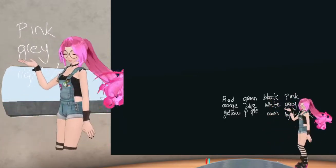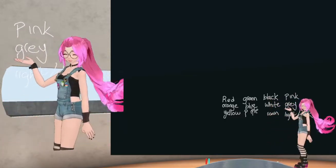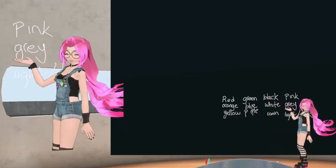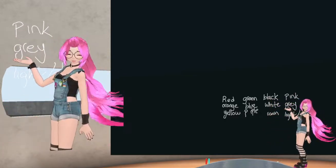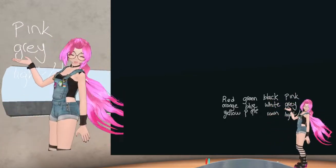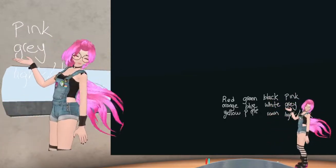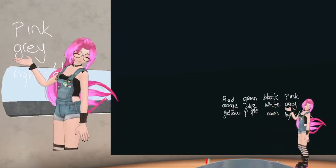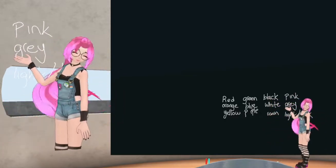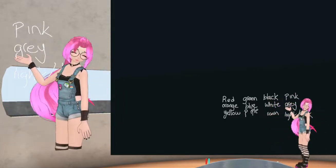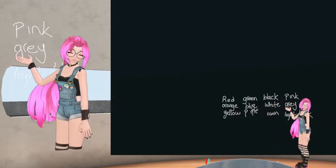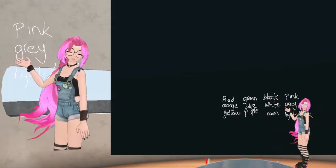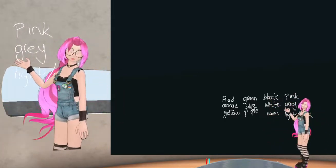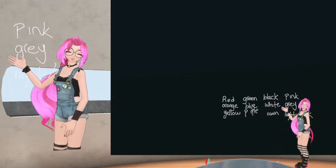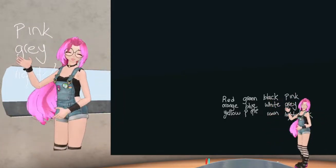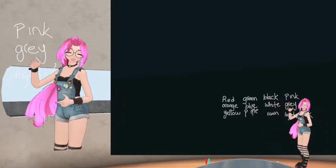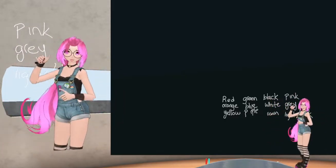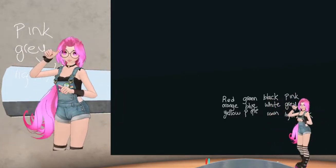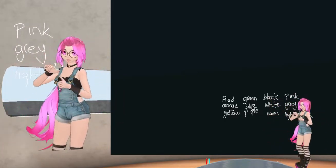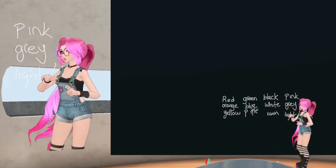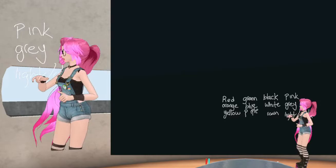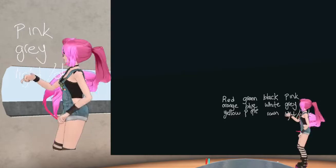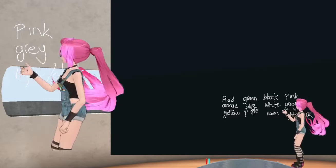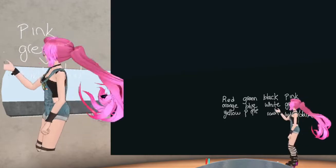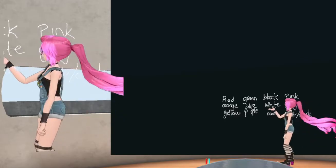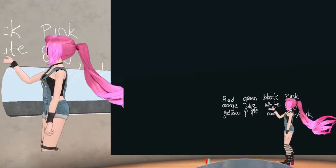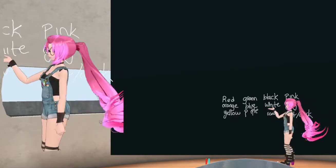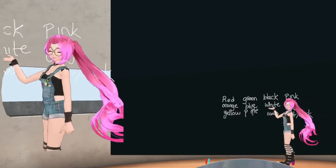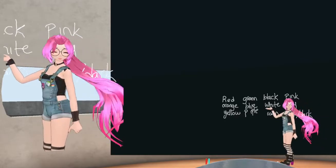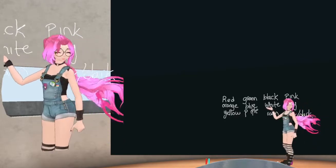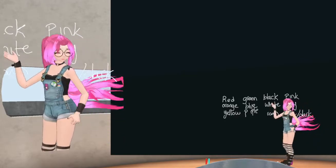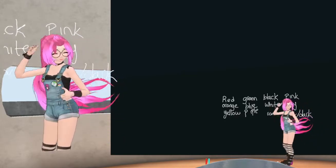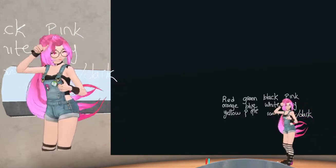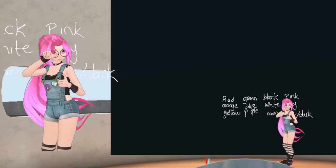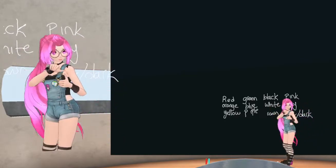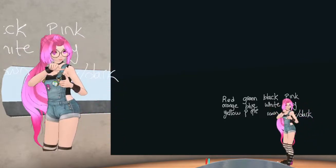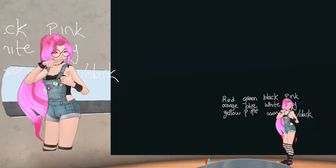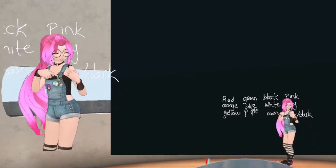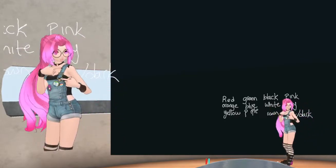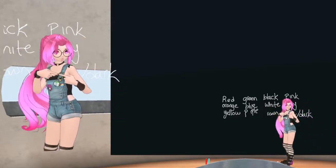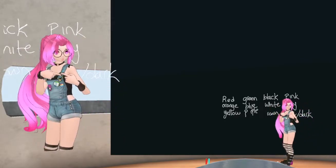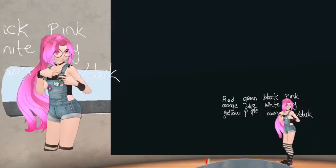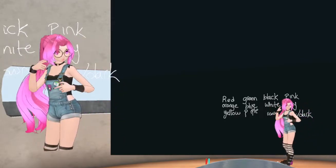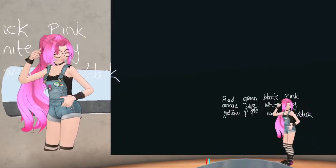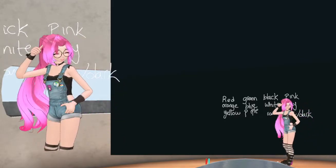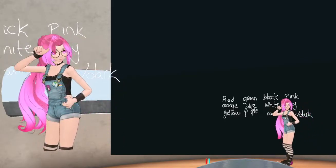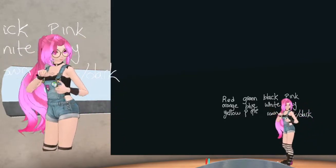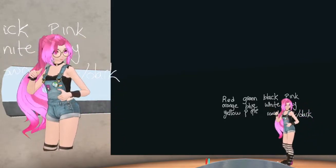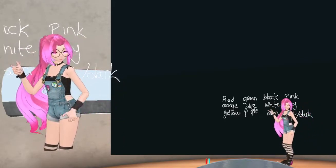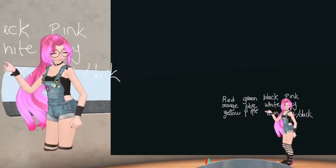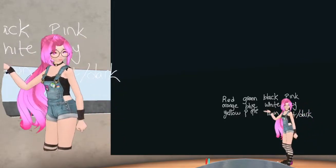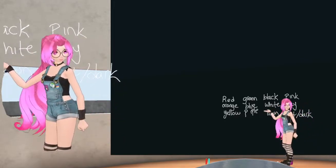gray. Who remembers how to sign white? Who remembers how to sign white?